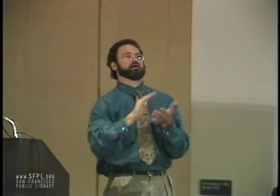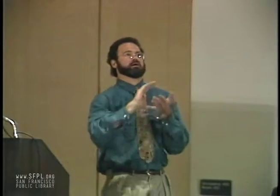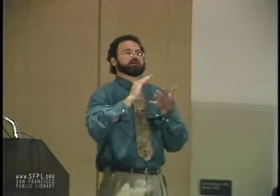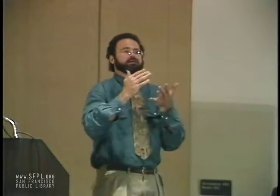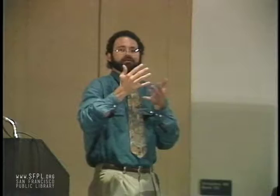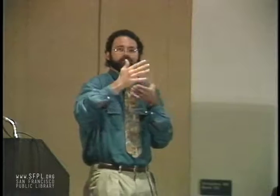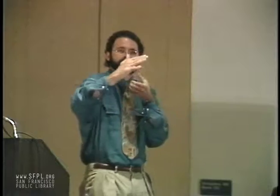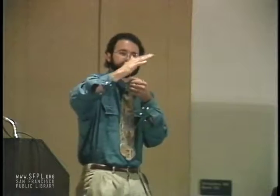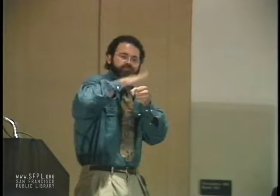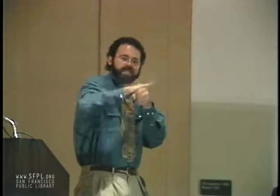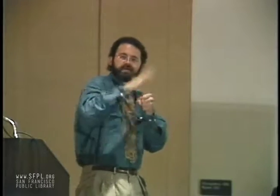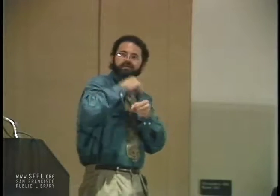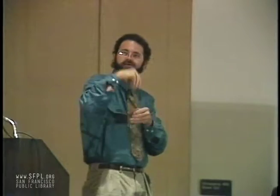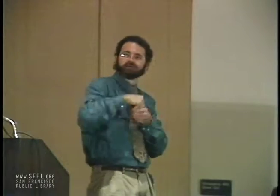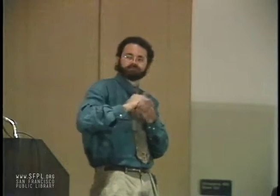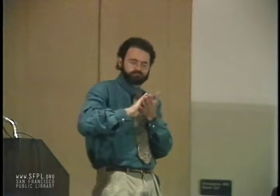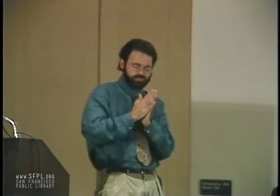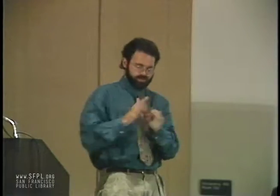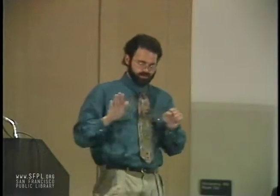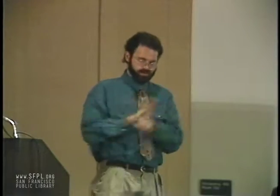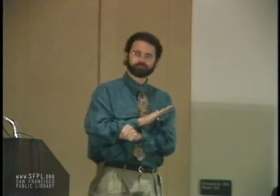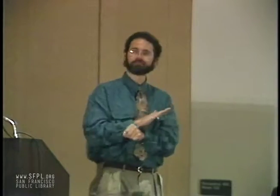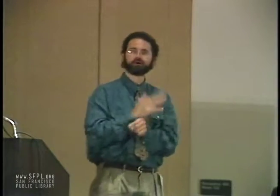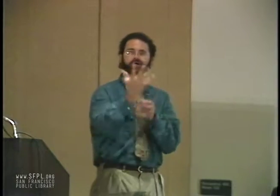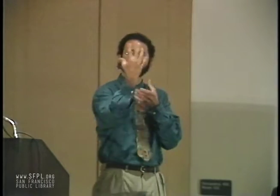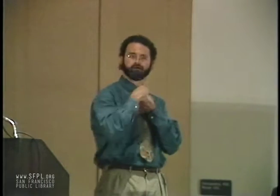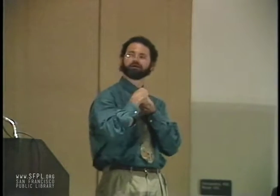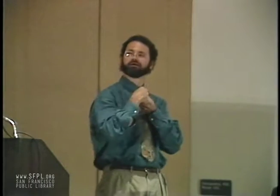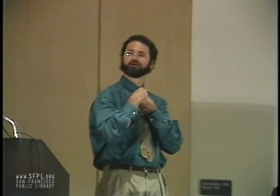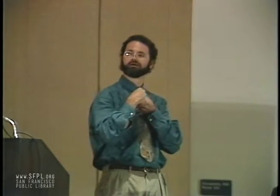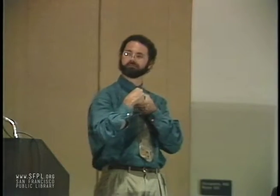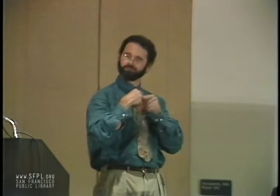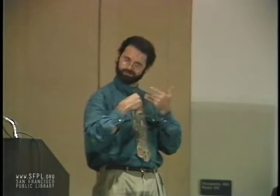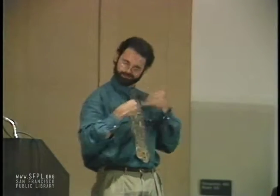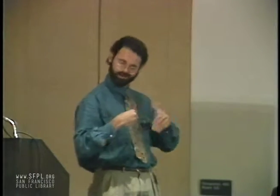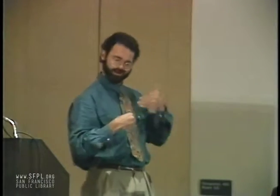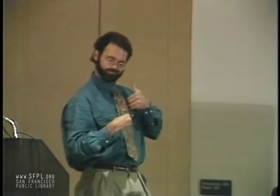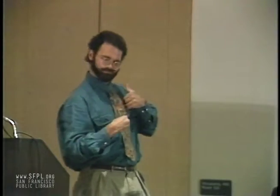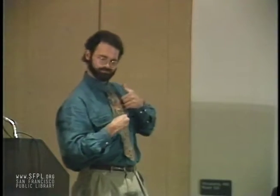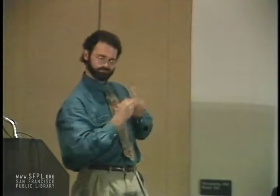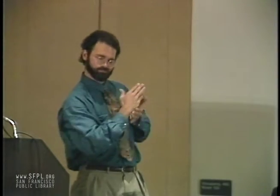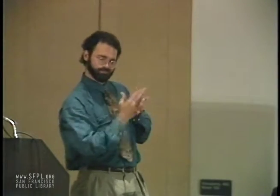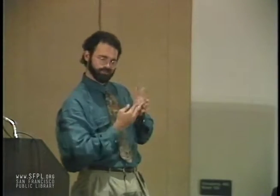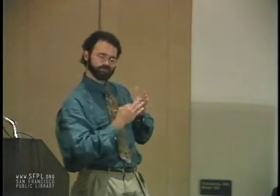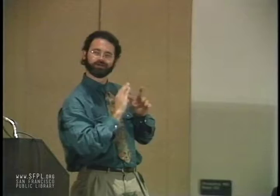And it's culture that helps a child to become a complete person.